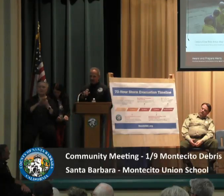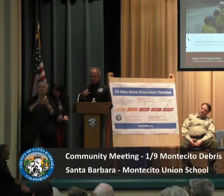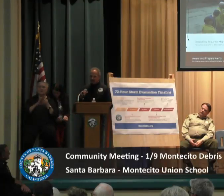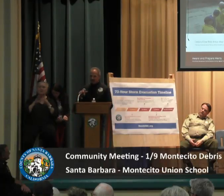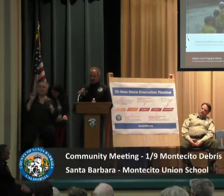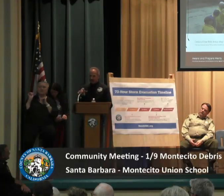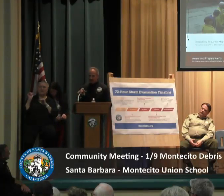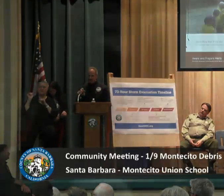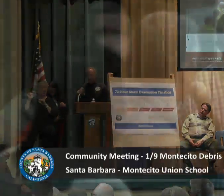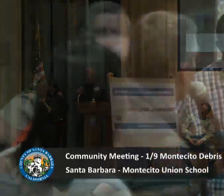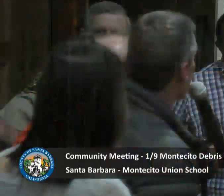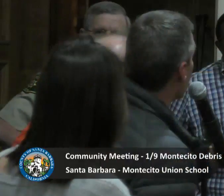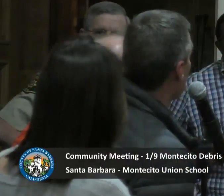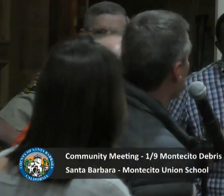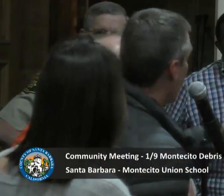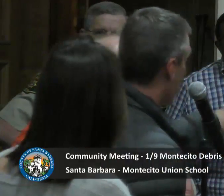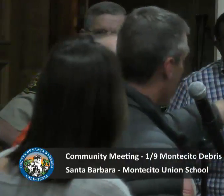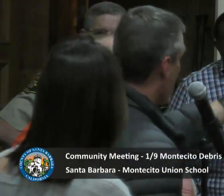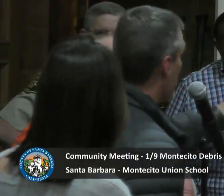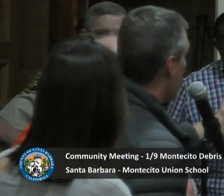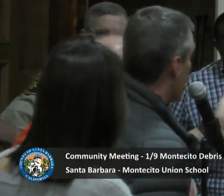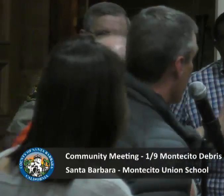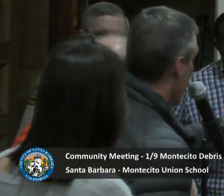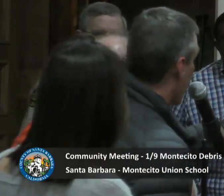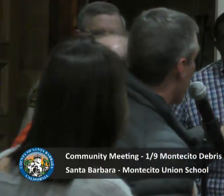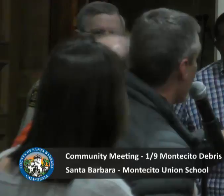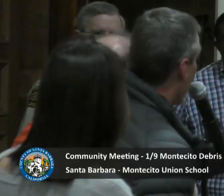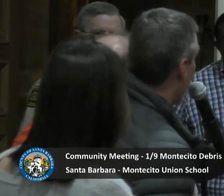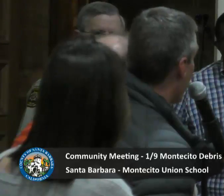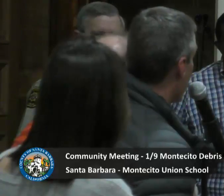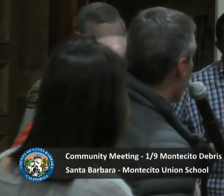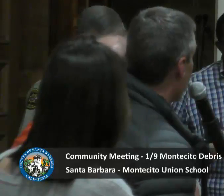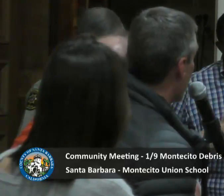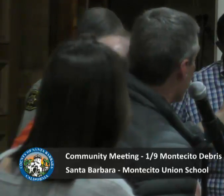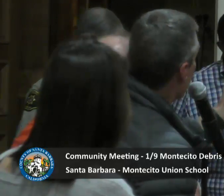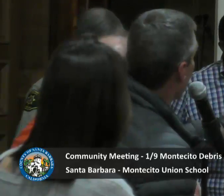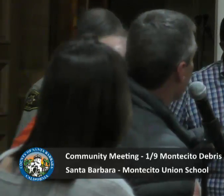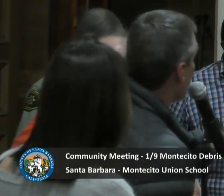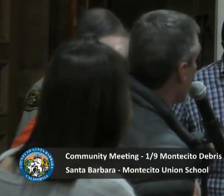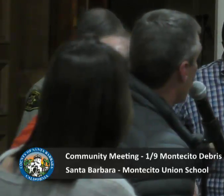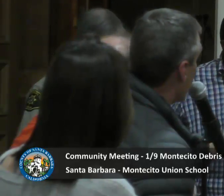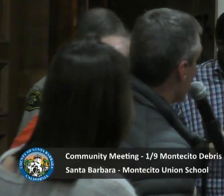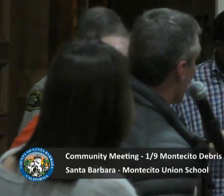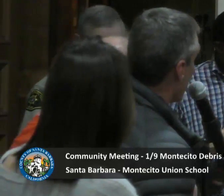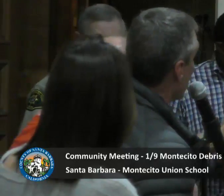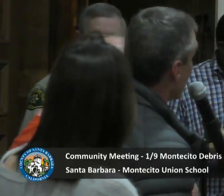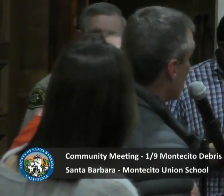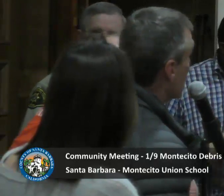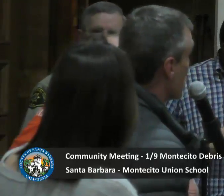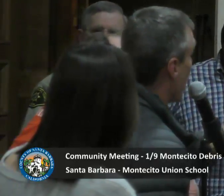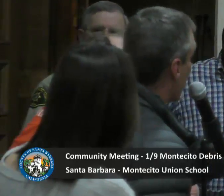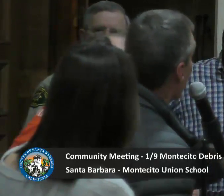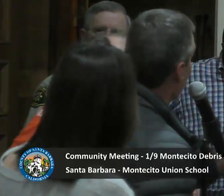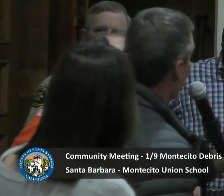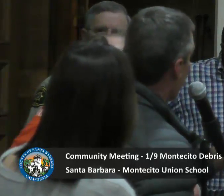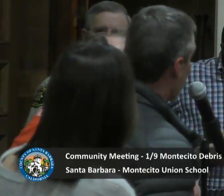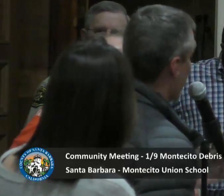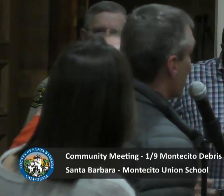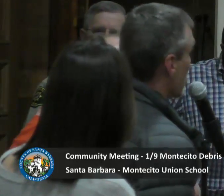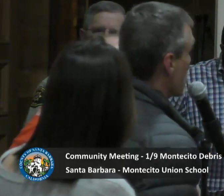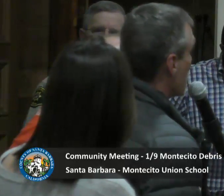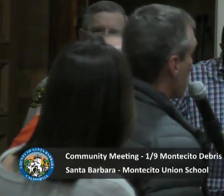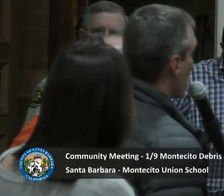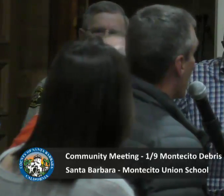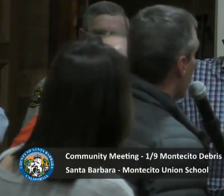school evacuate and close. Because it seems like there are various stages, and at what stage are you at least recommending